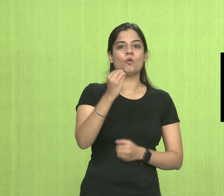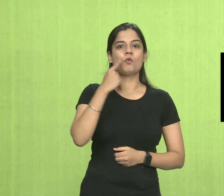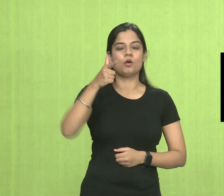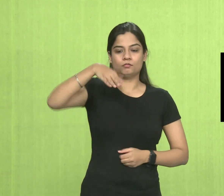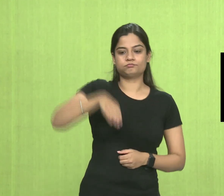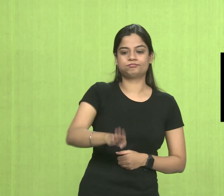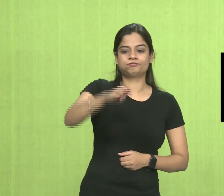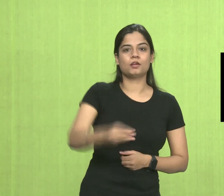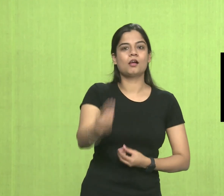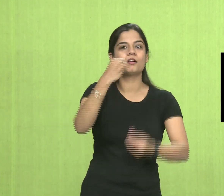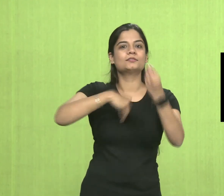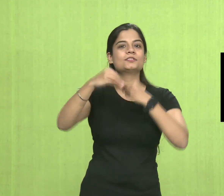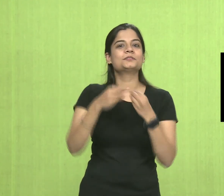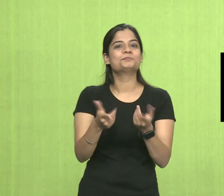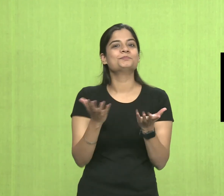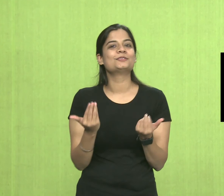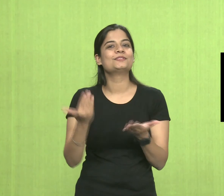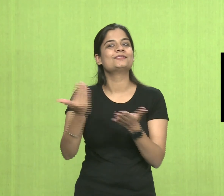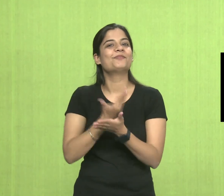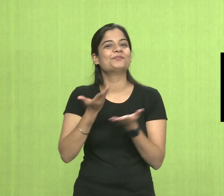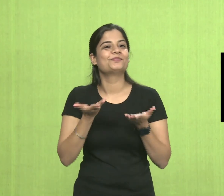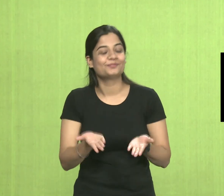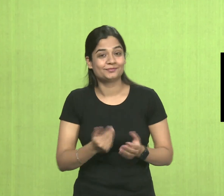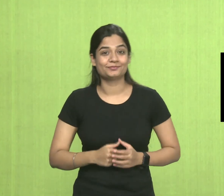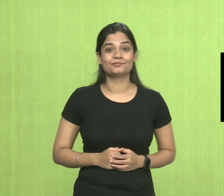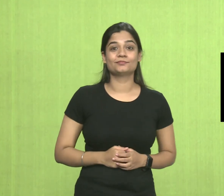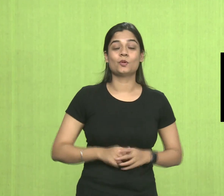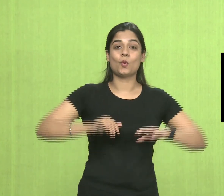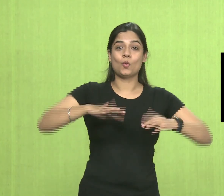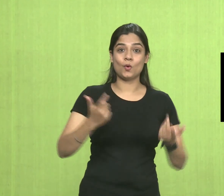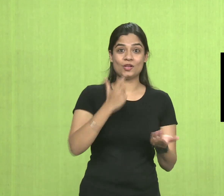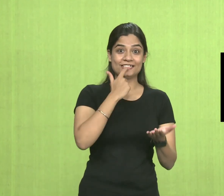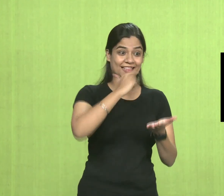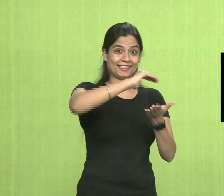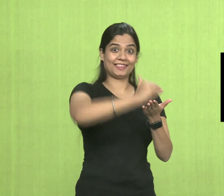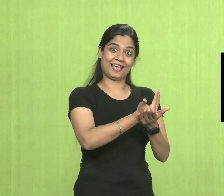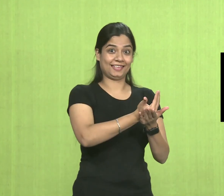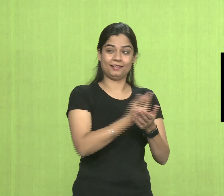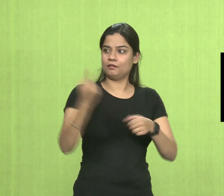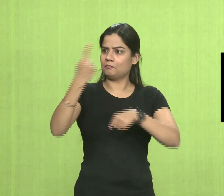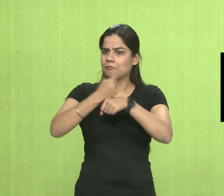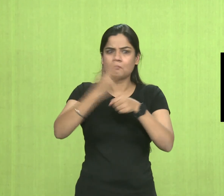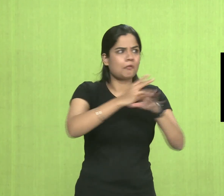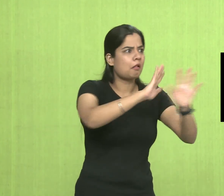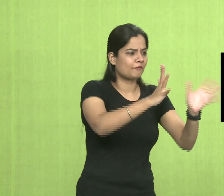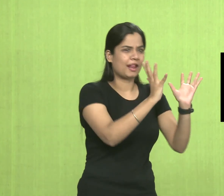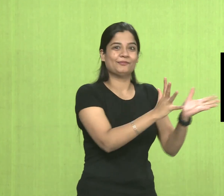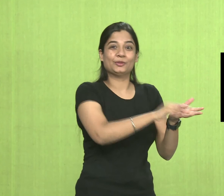make cutlets out of it. We can fry them in the oil and we can use the pulao and make cutlet out of it. Or we have excessive dahi,